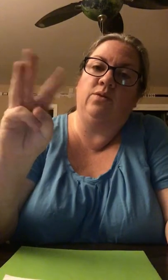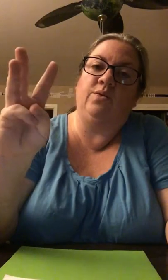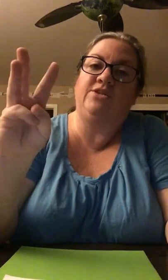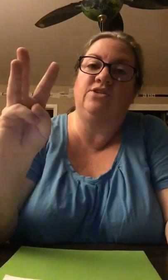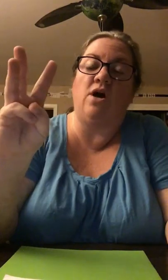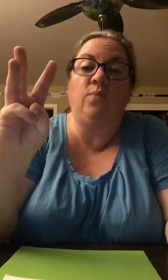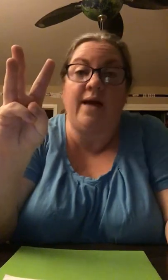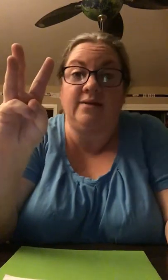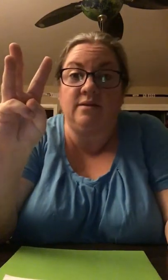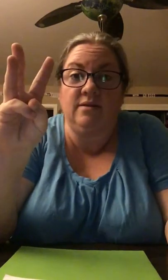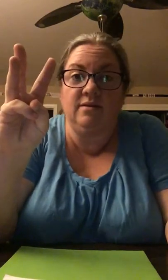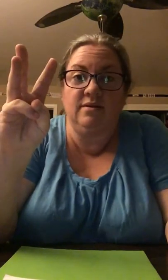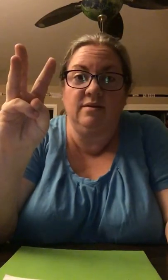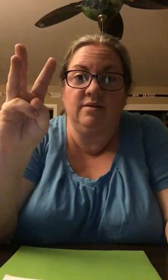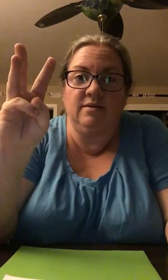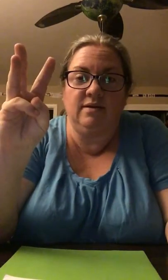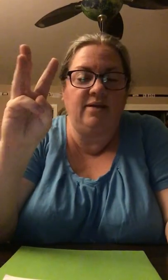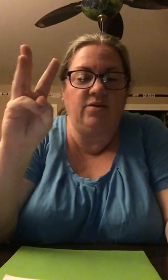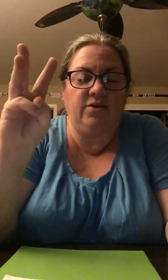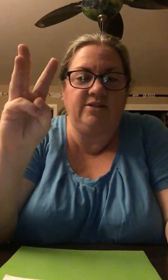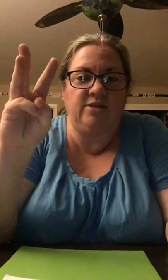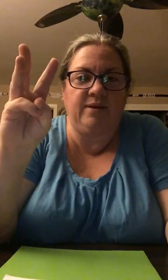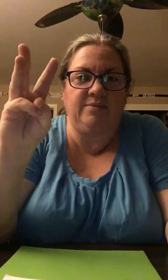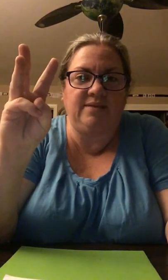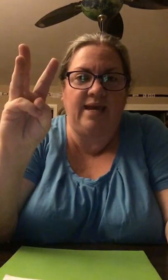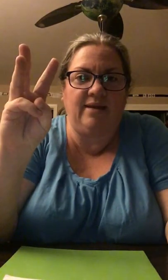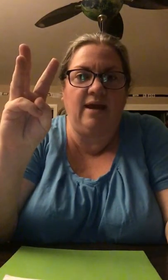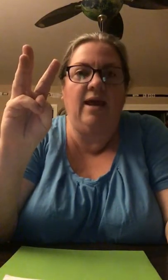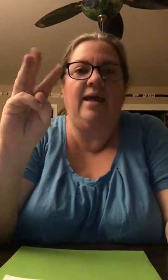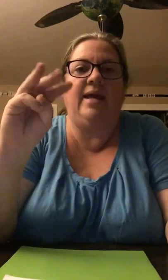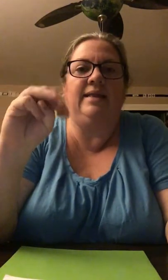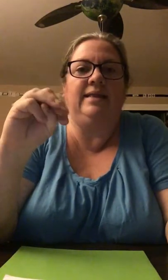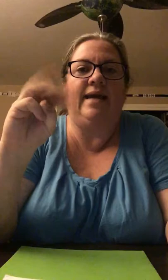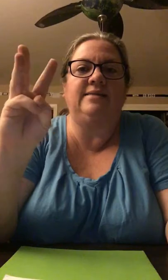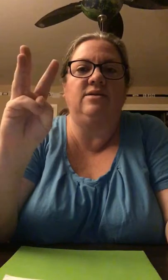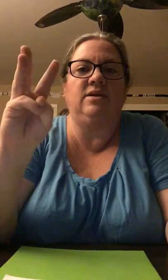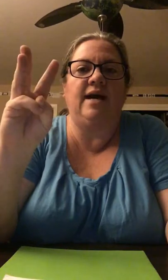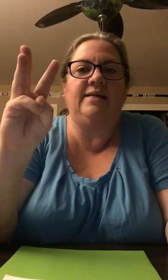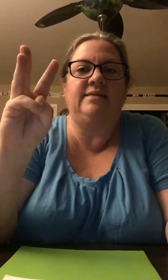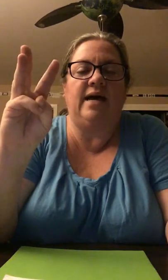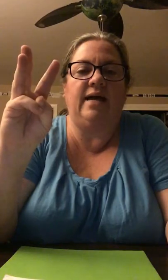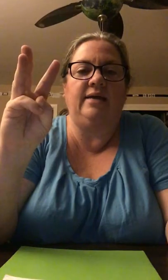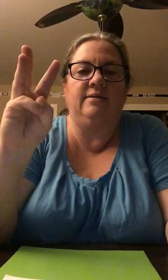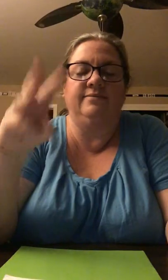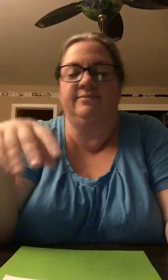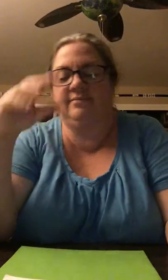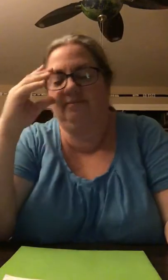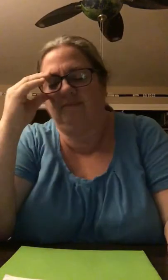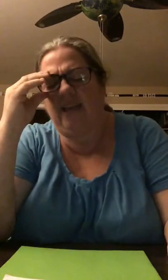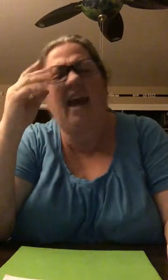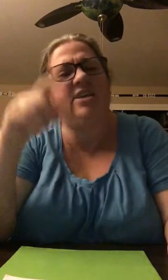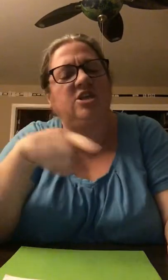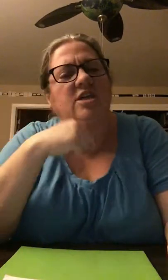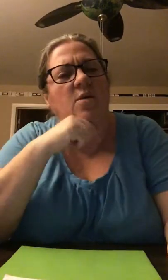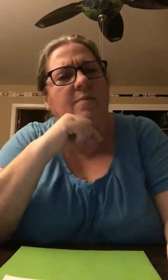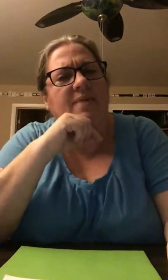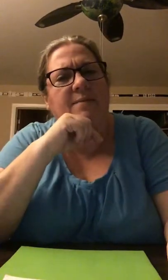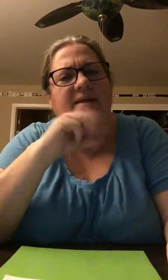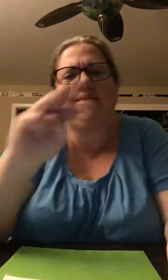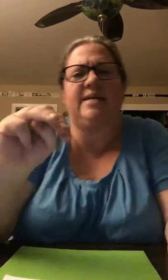Which is called what? I know you guys are going to be able to say it. A lexicalized sign. Actually, you know what? That might not